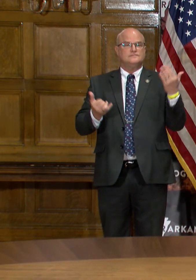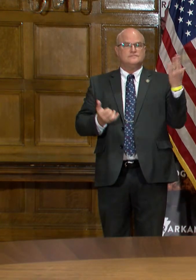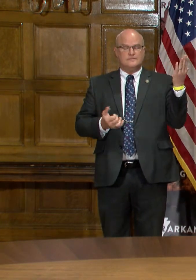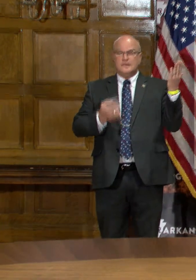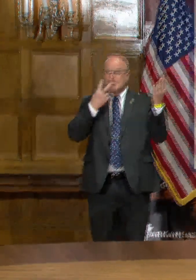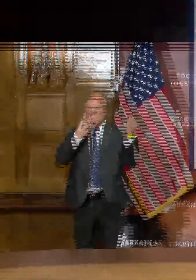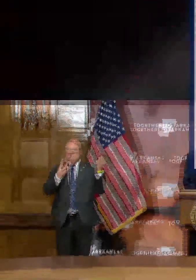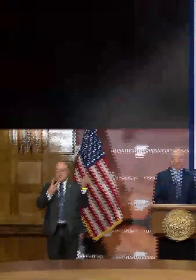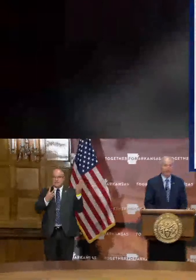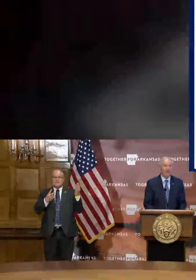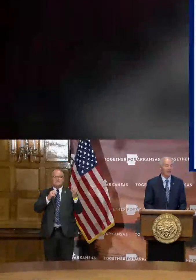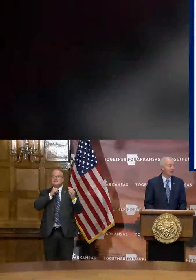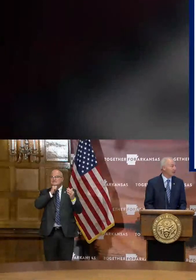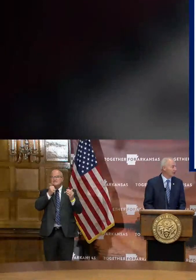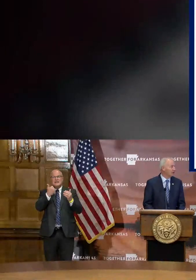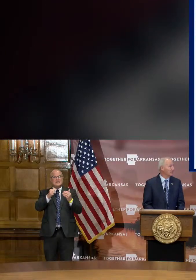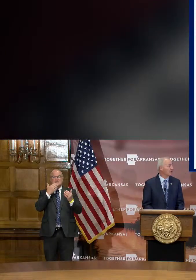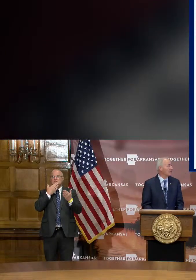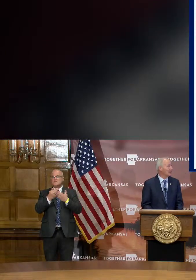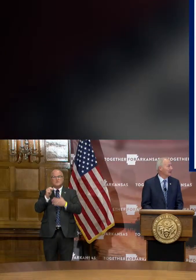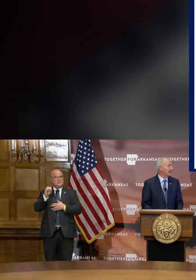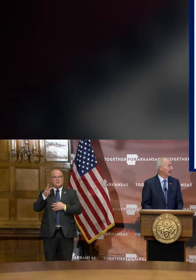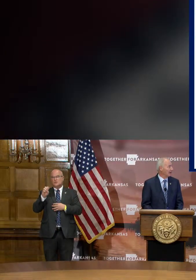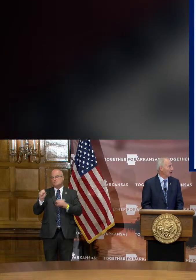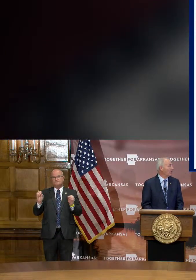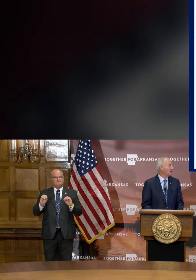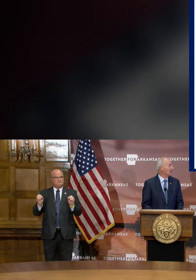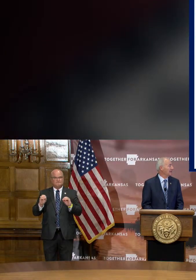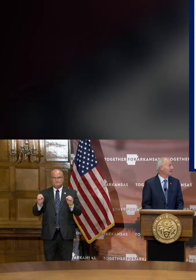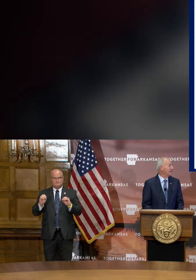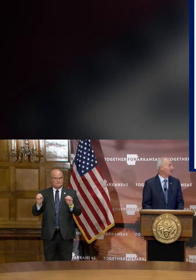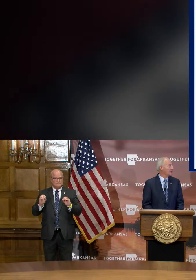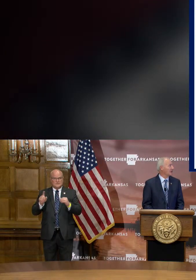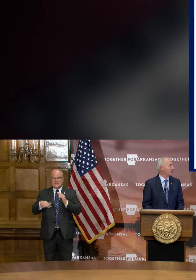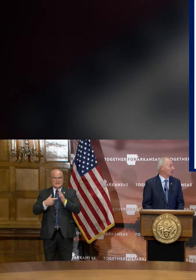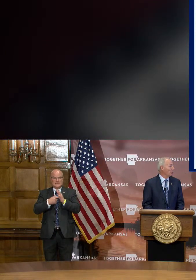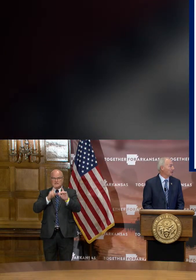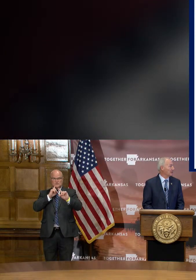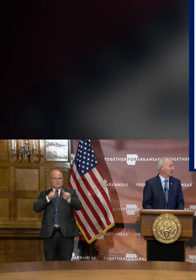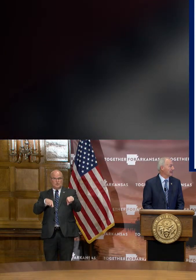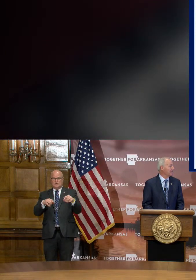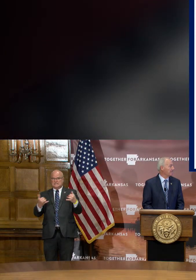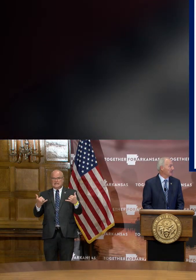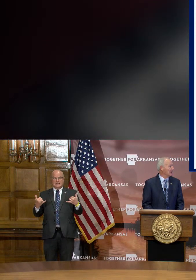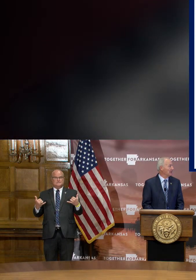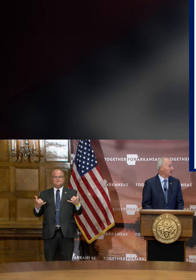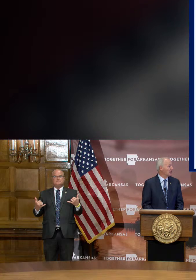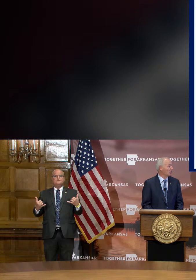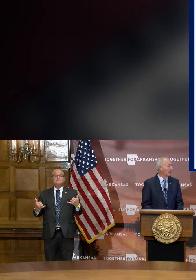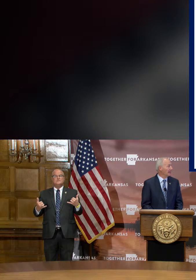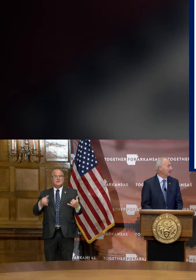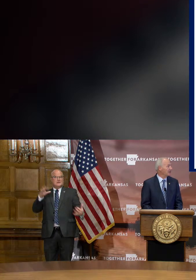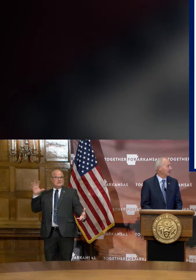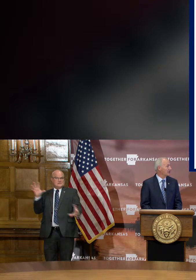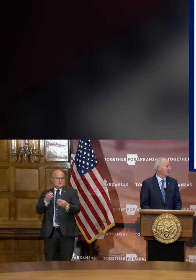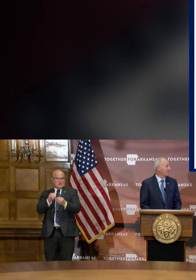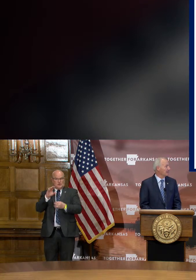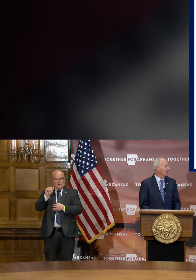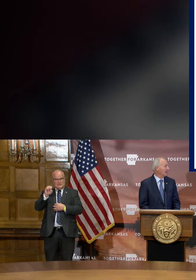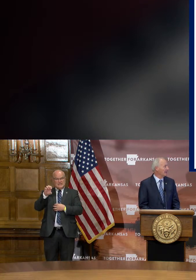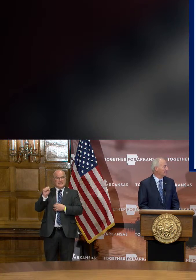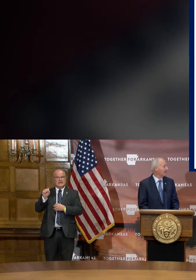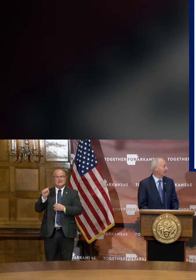see, first of all, there's not any good news at all in this report today. The total